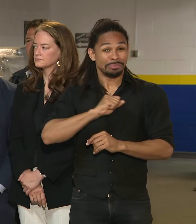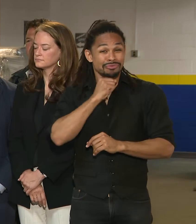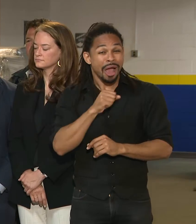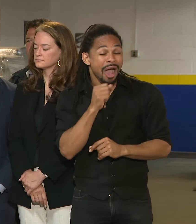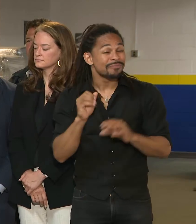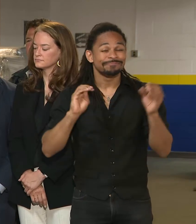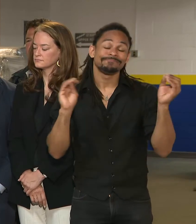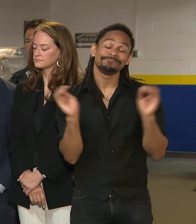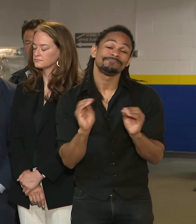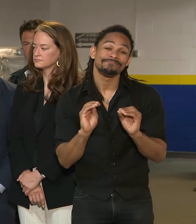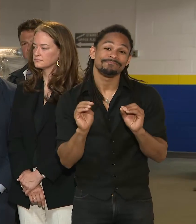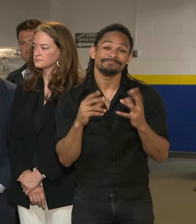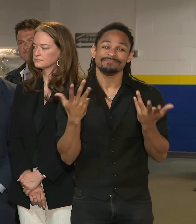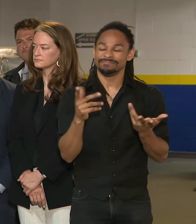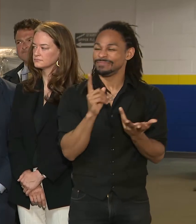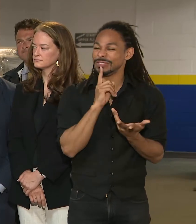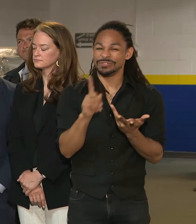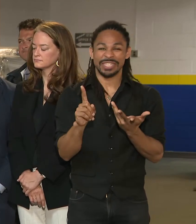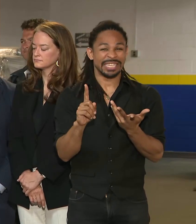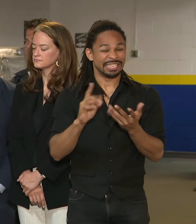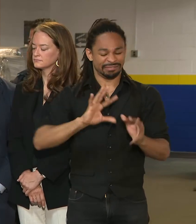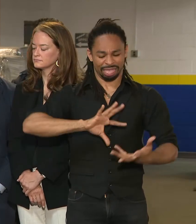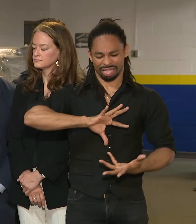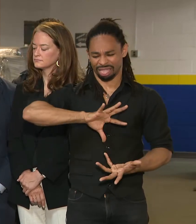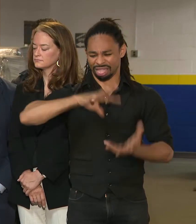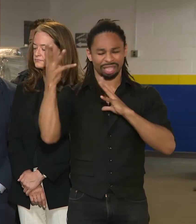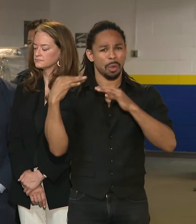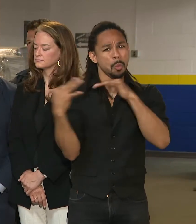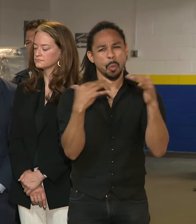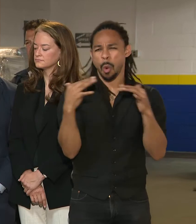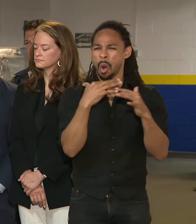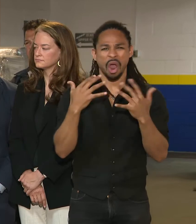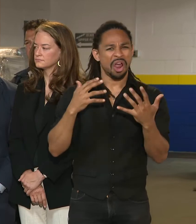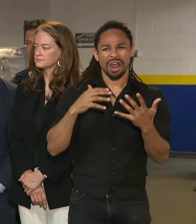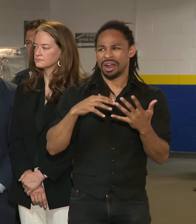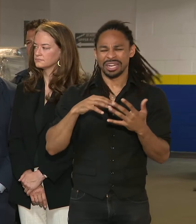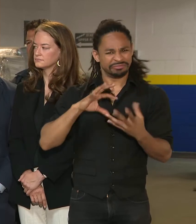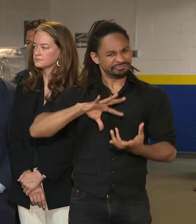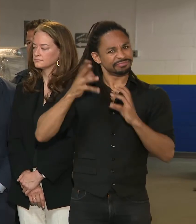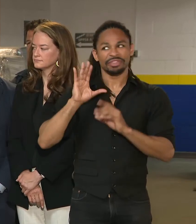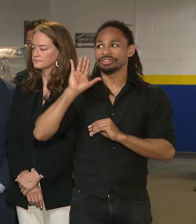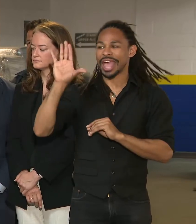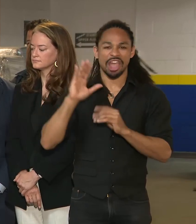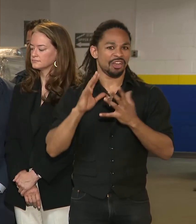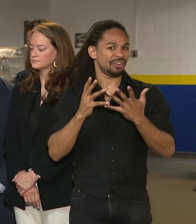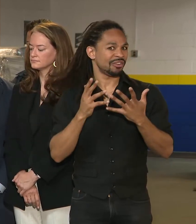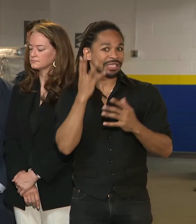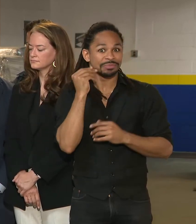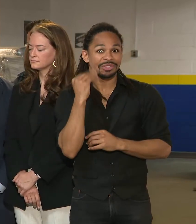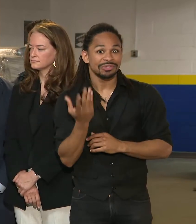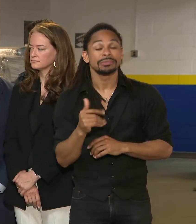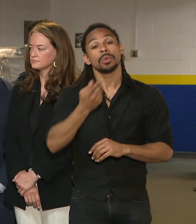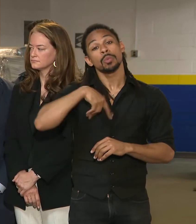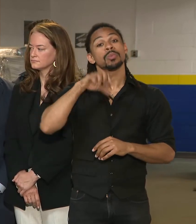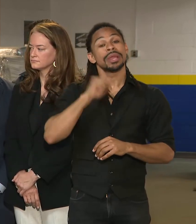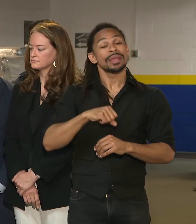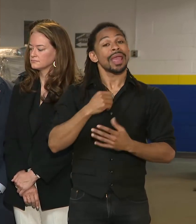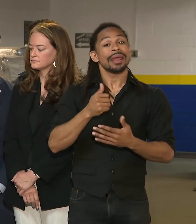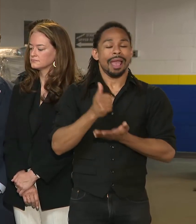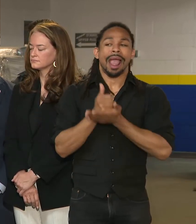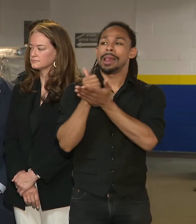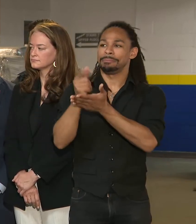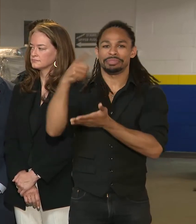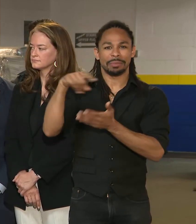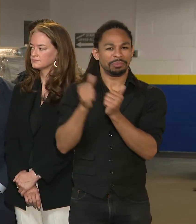The abnormality of war is impacting the people. We can alleviate that impact by what we're doing.